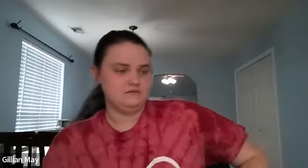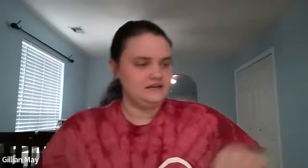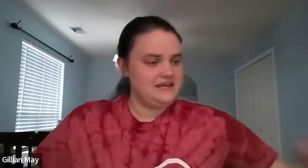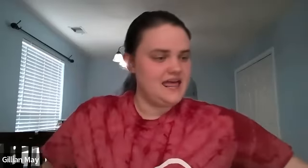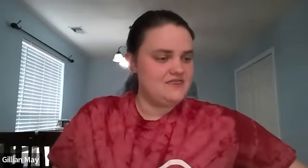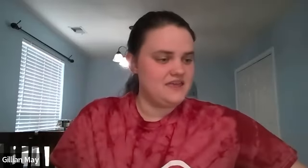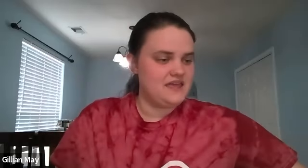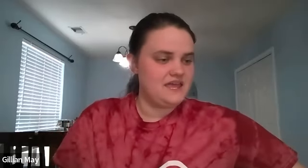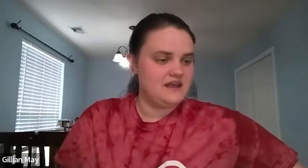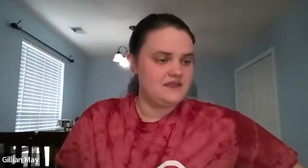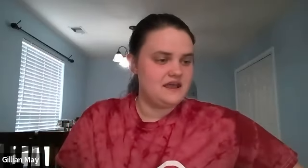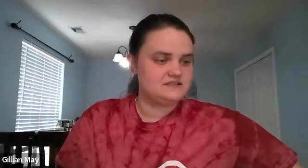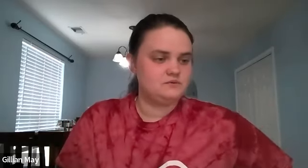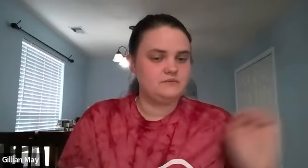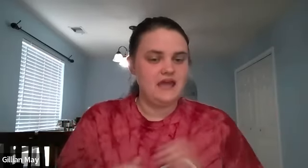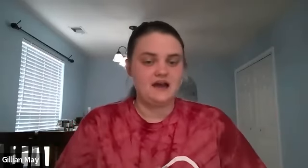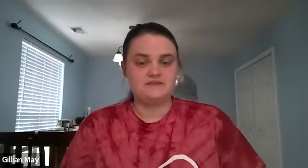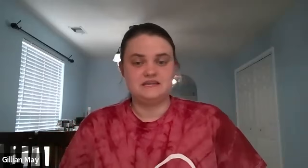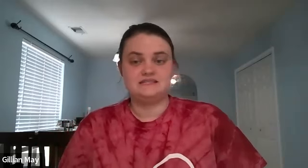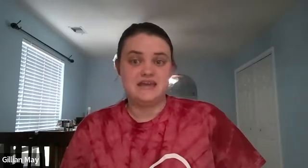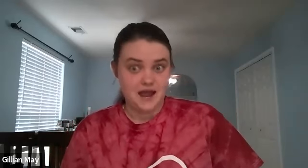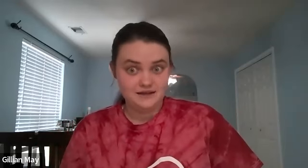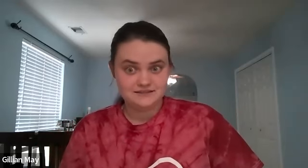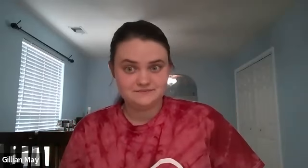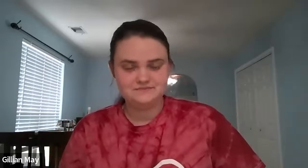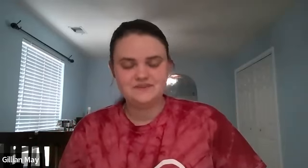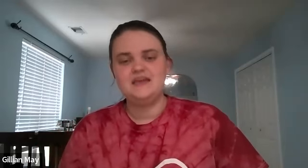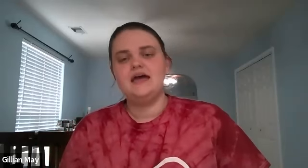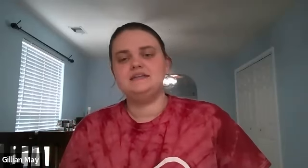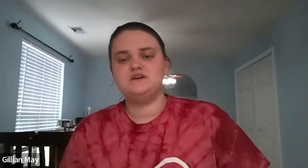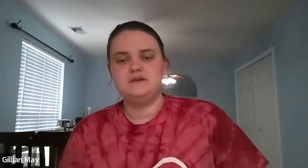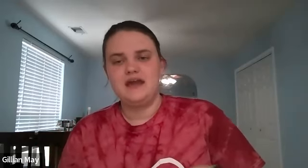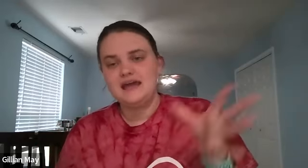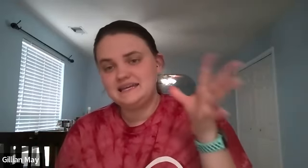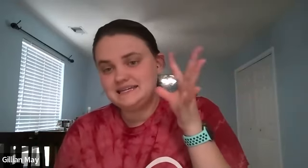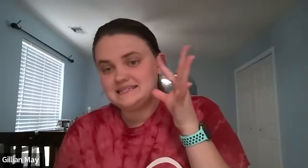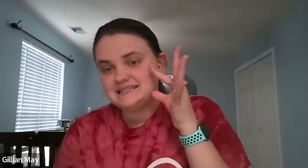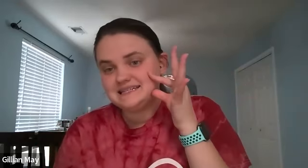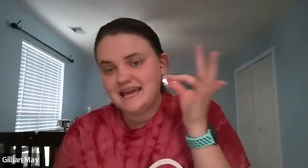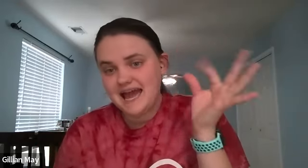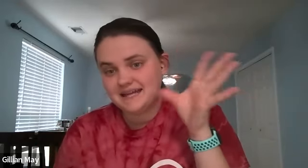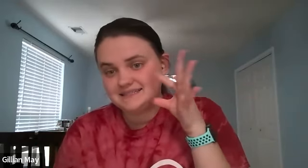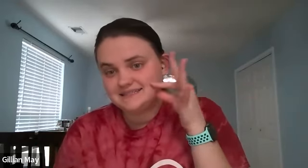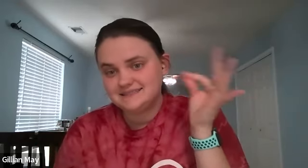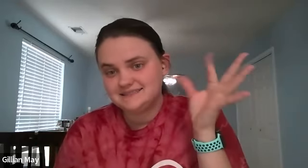Alrighty, and then the next one we have is cat. And so cat is cat.